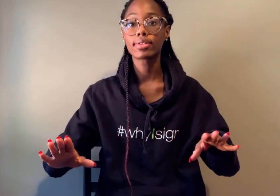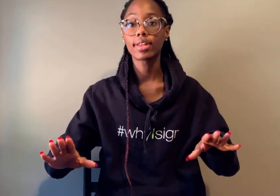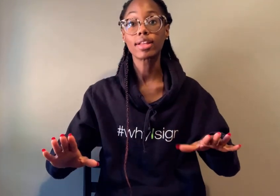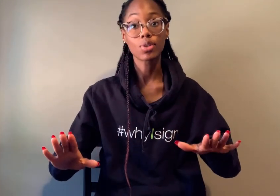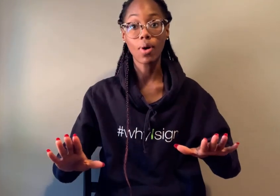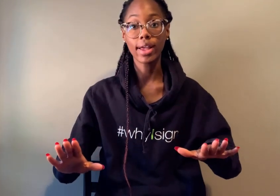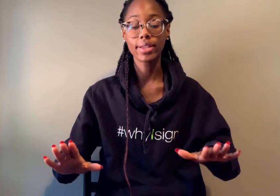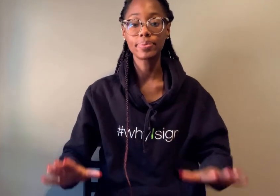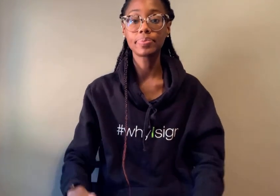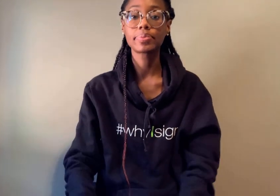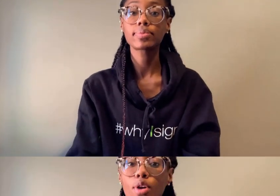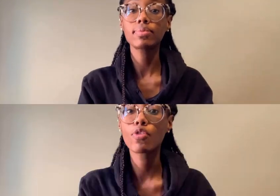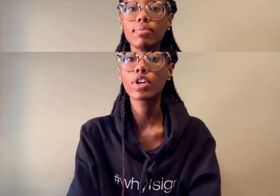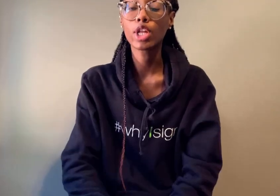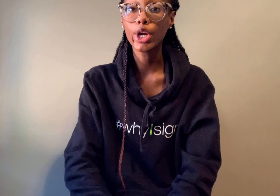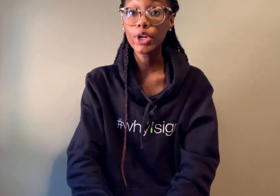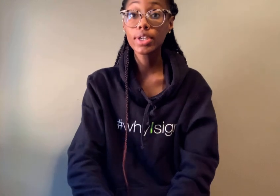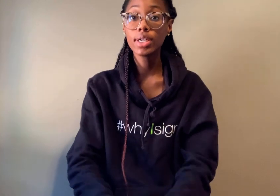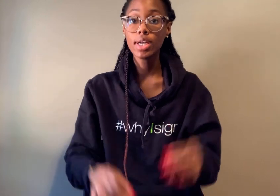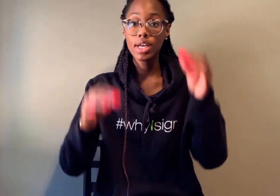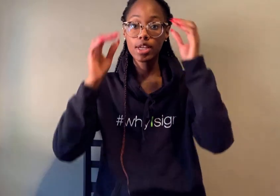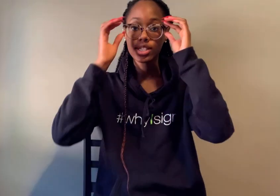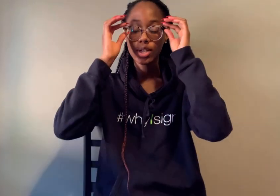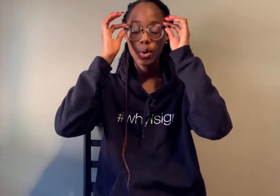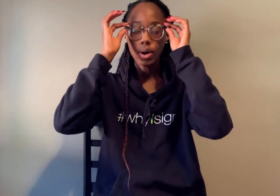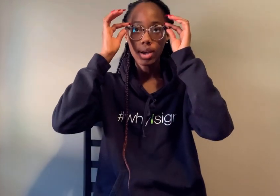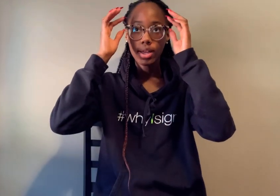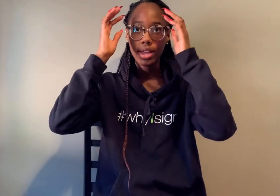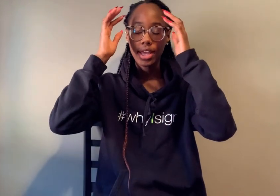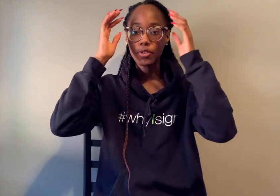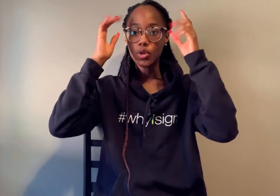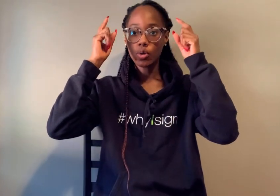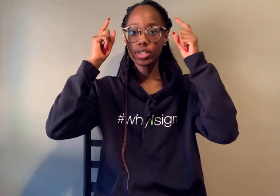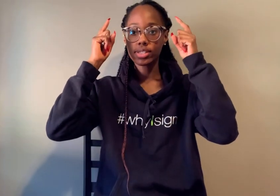That's quiet. For learn, so if you noticed,